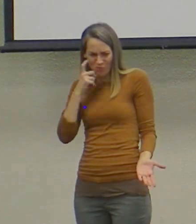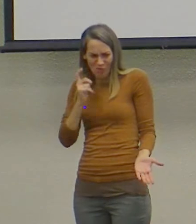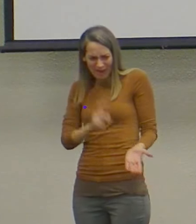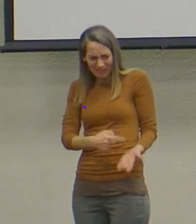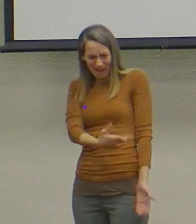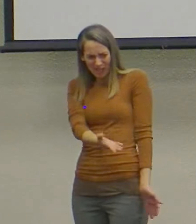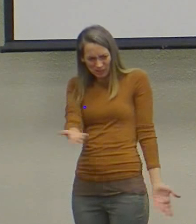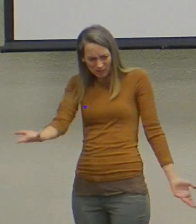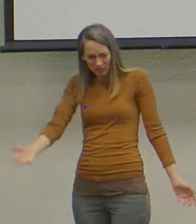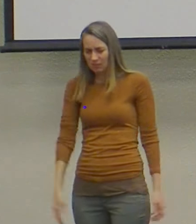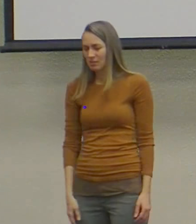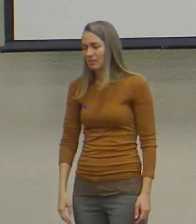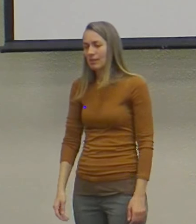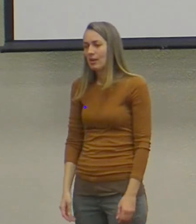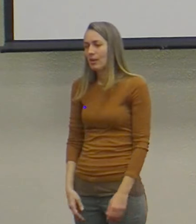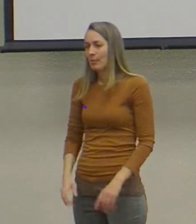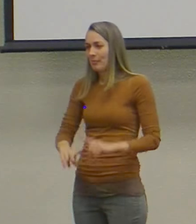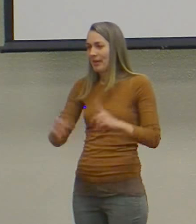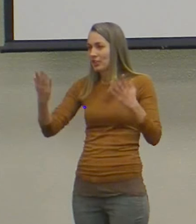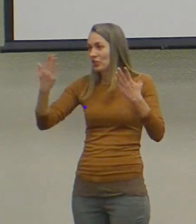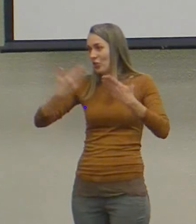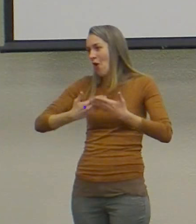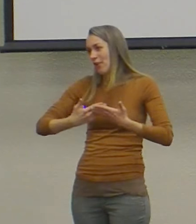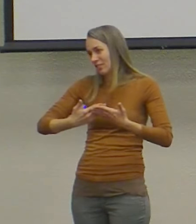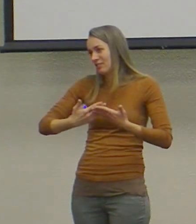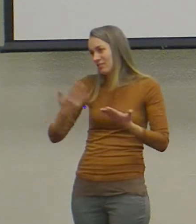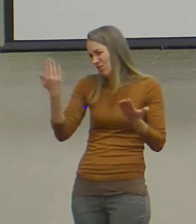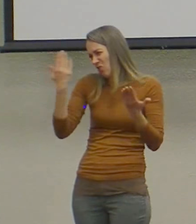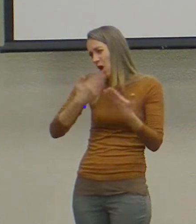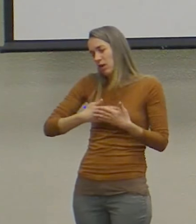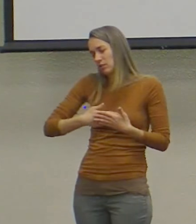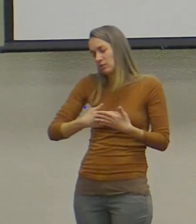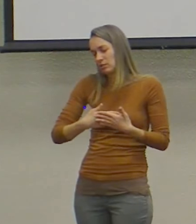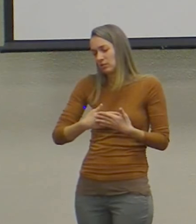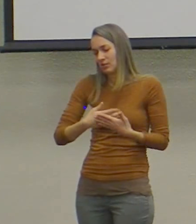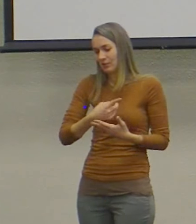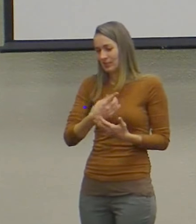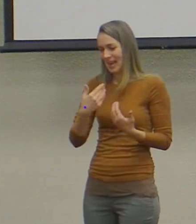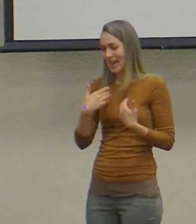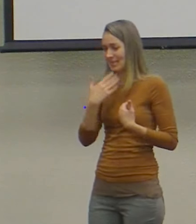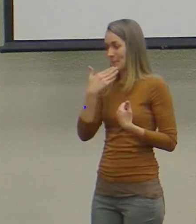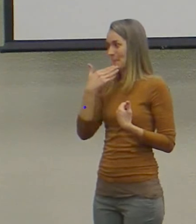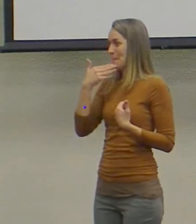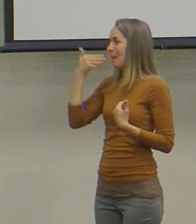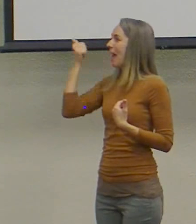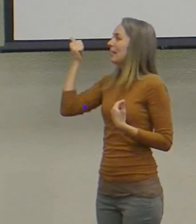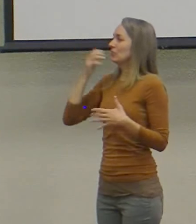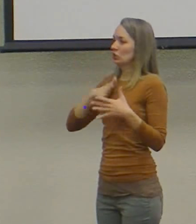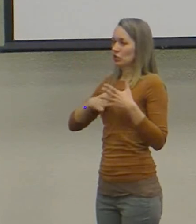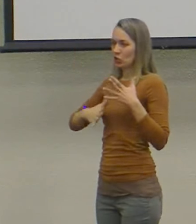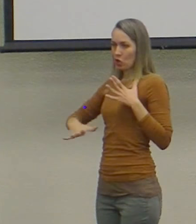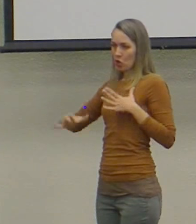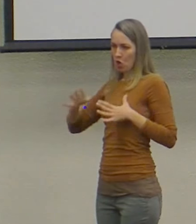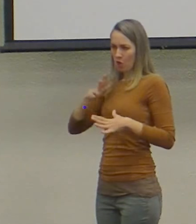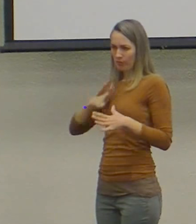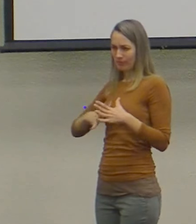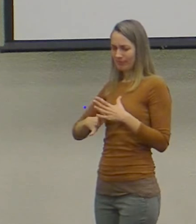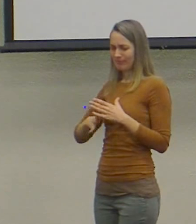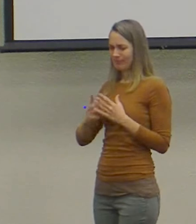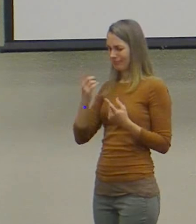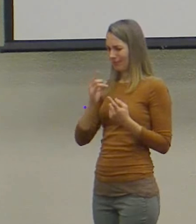Well, remember it's dark here. All right? And she's put on her best clothes. And you think back to that as she